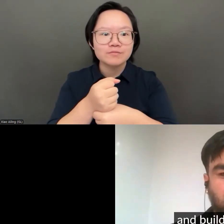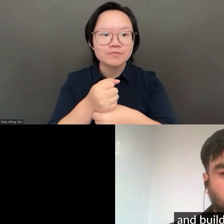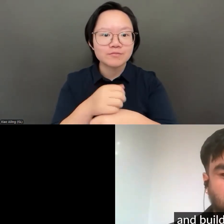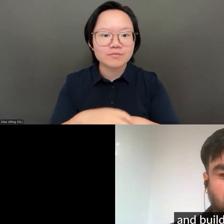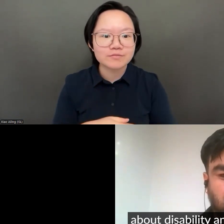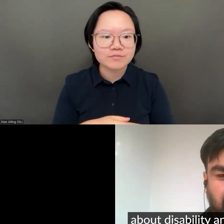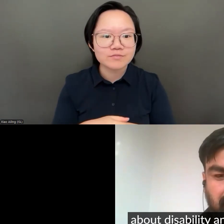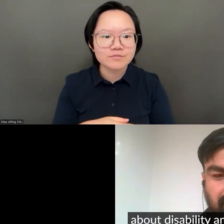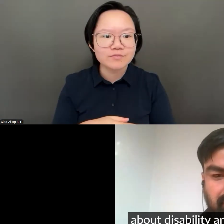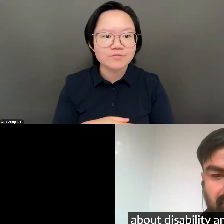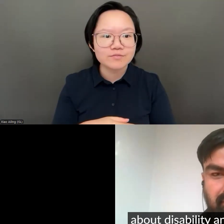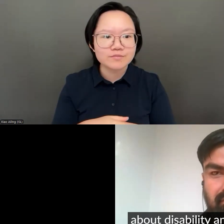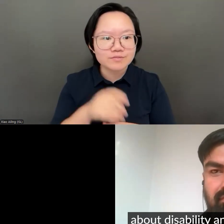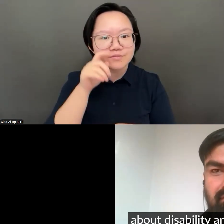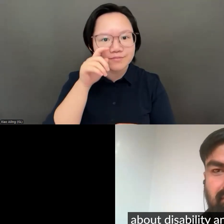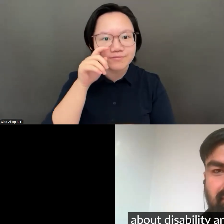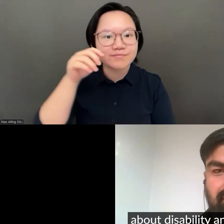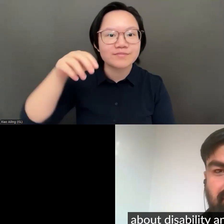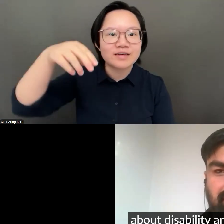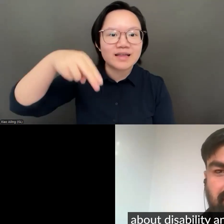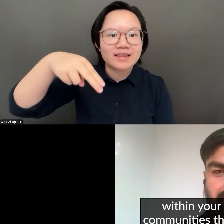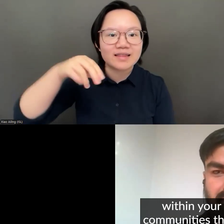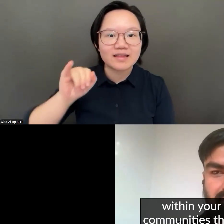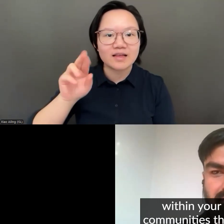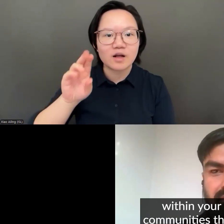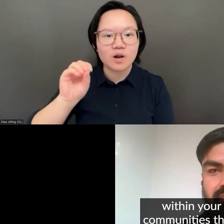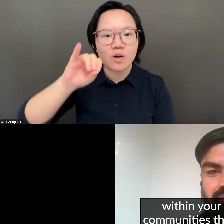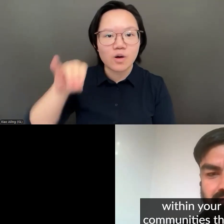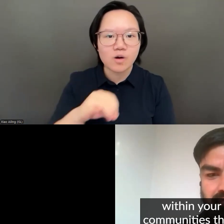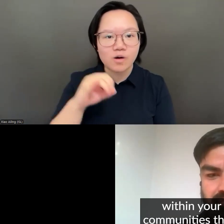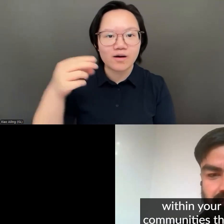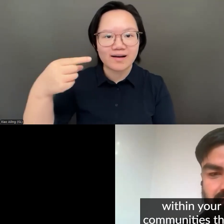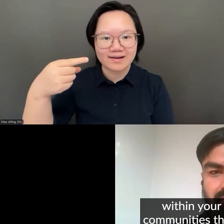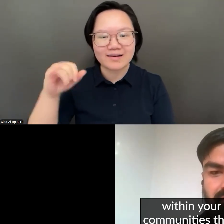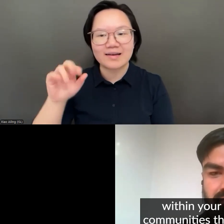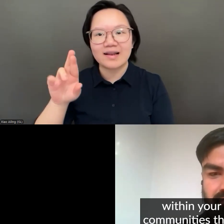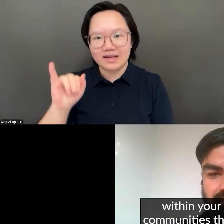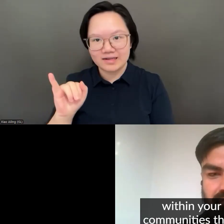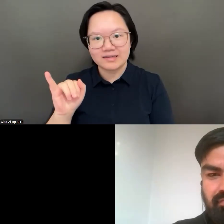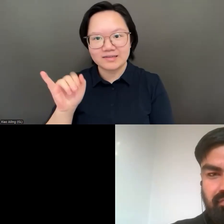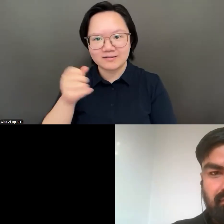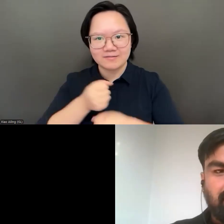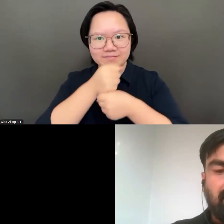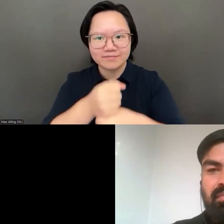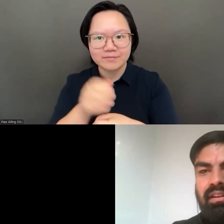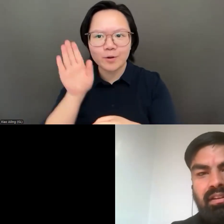build awareness about disability and safeguarding risks within your teams and the communities that you work with?